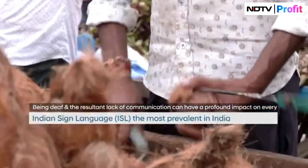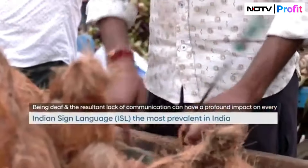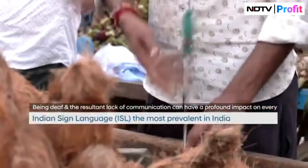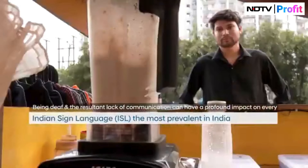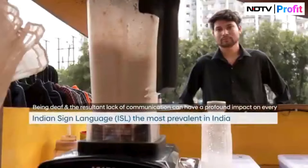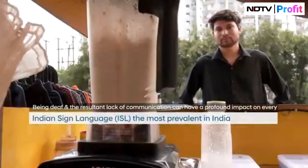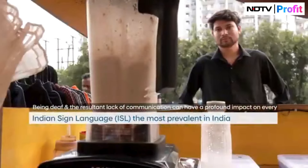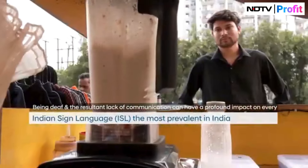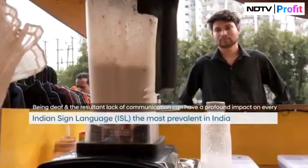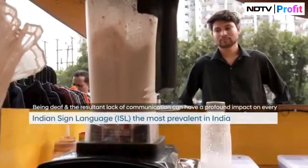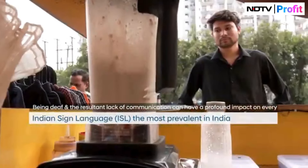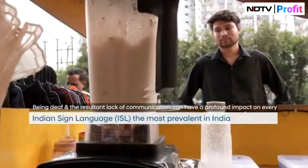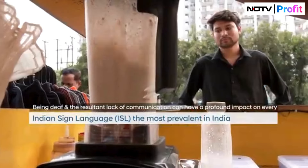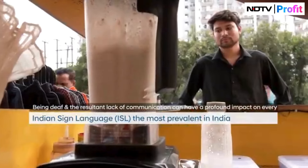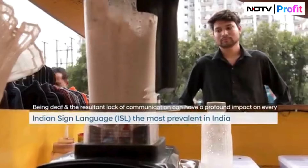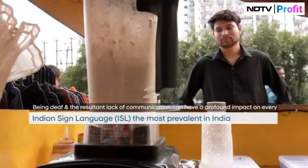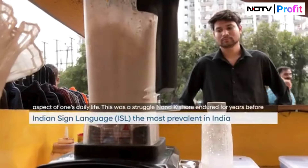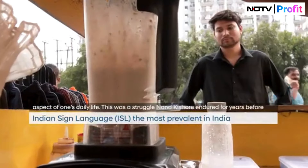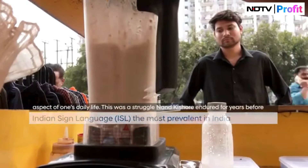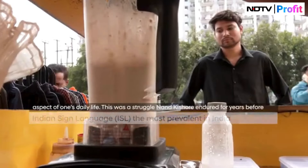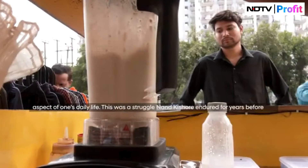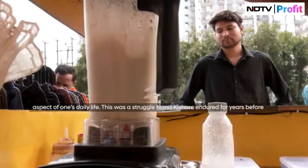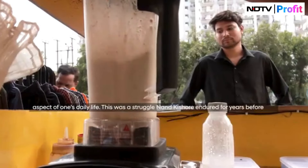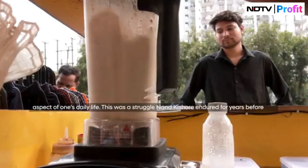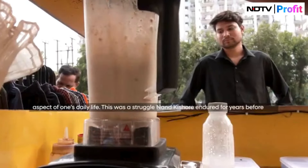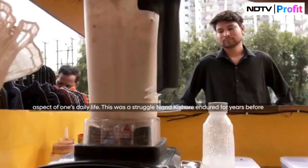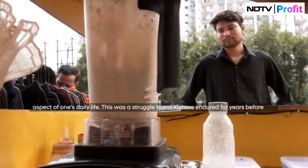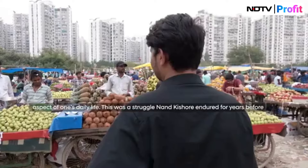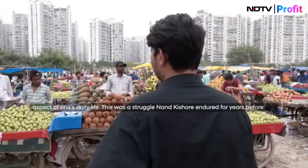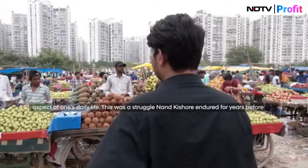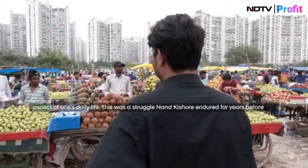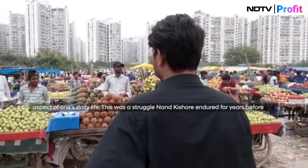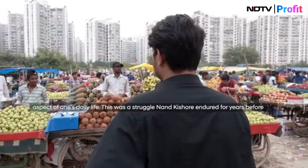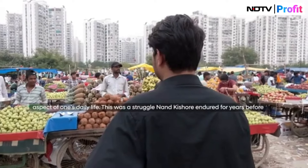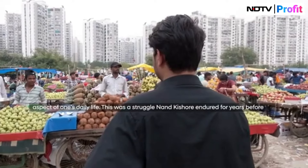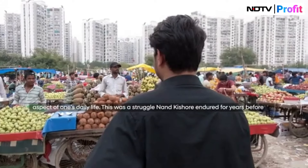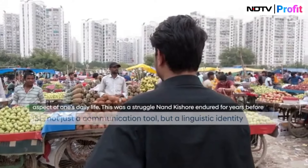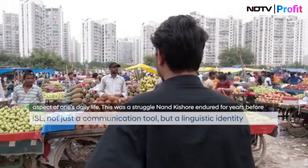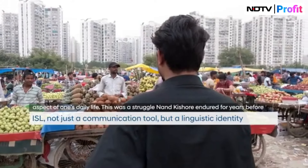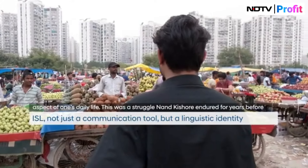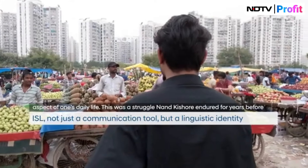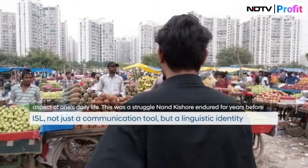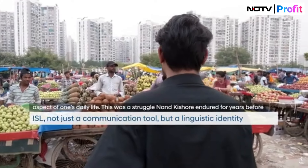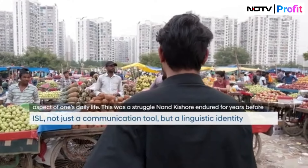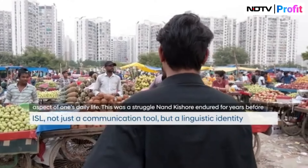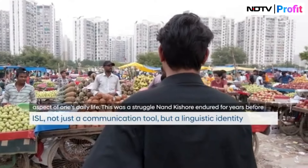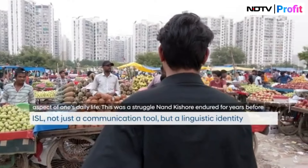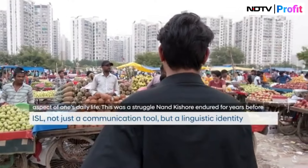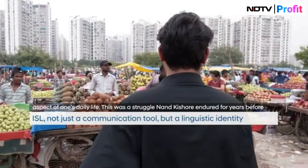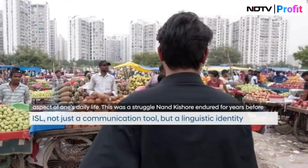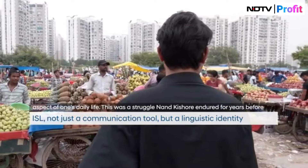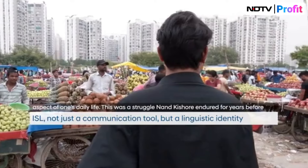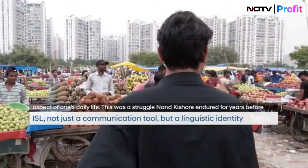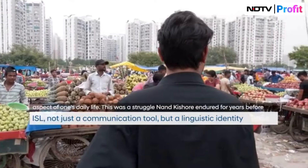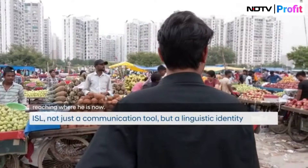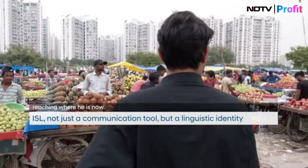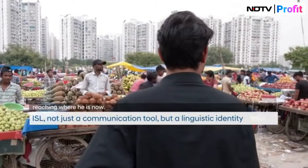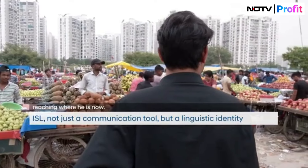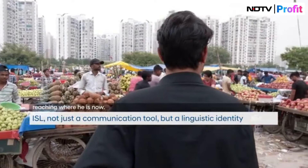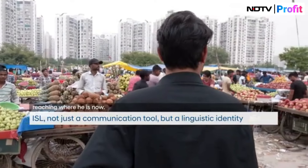have a profound impact on every aspect of one's life. This was a struggle Nandakishore endured for years before reaching where he is